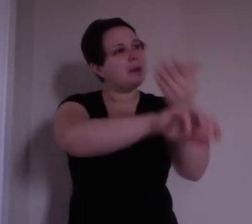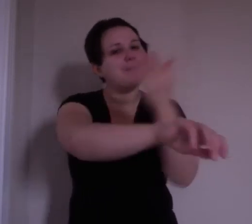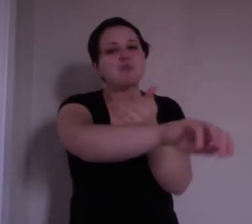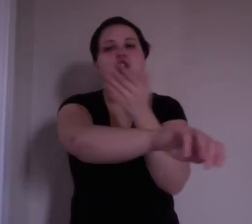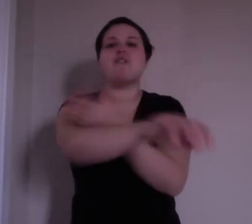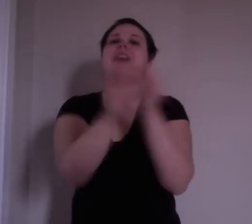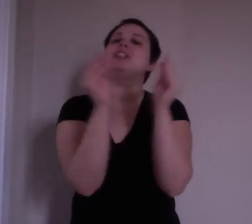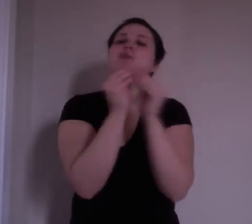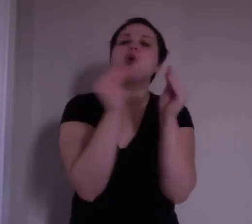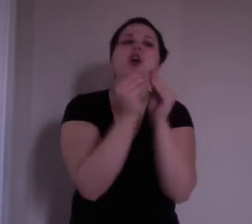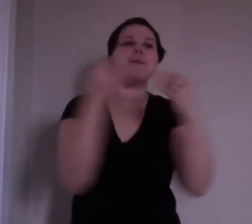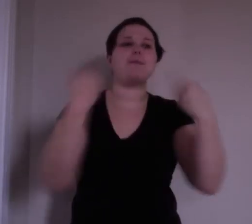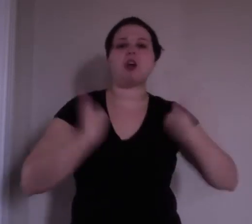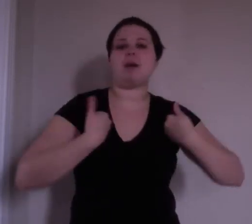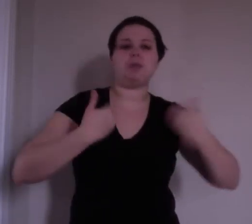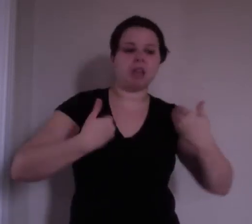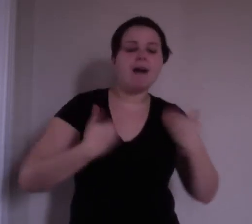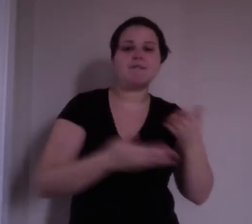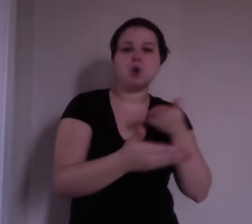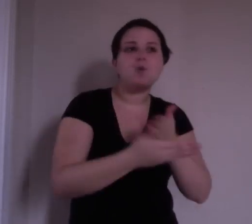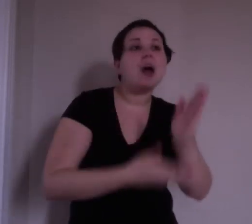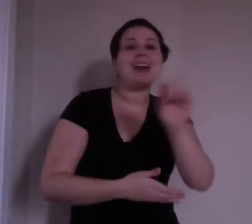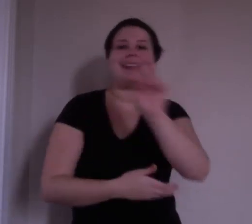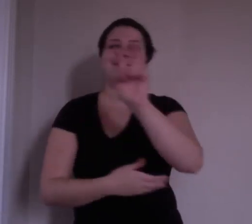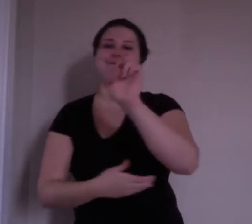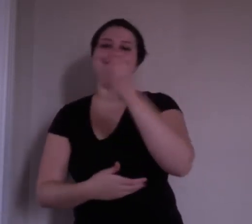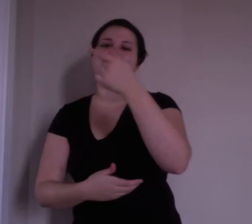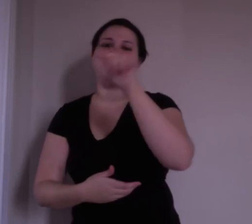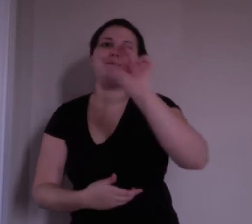awarded rights, and veganism takes its place in the mainstream,